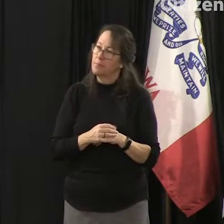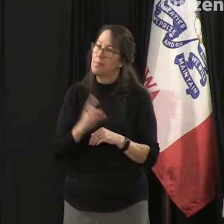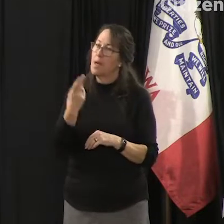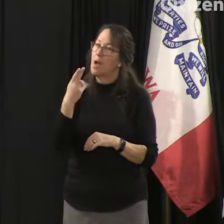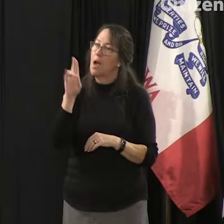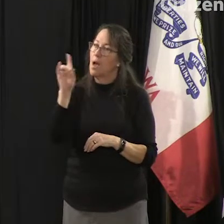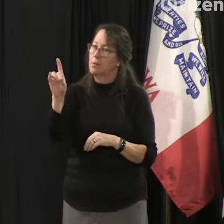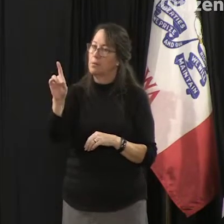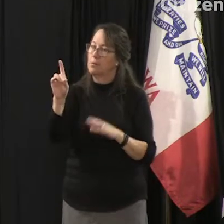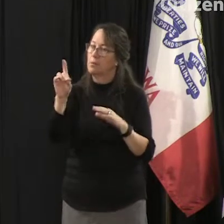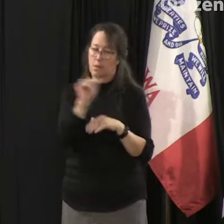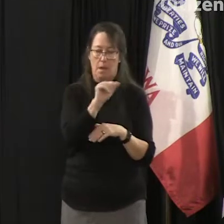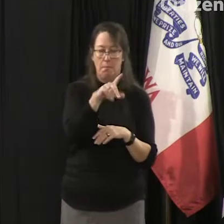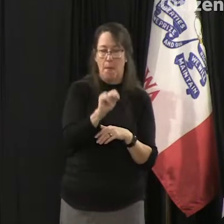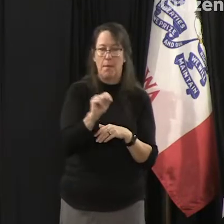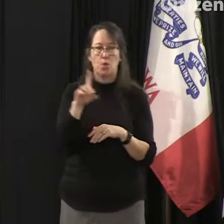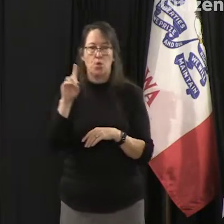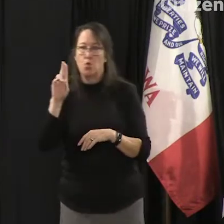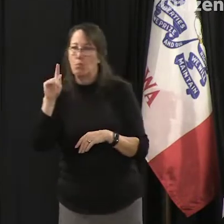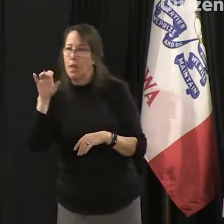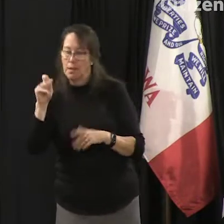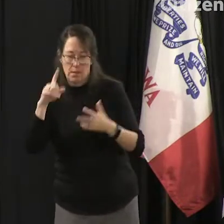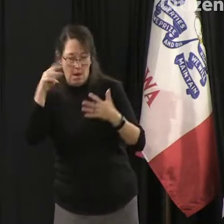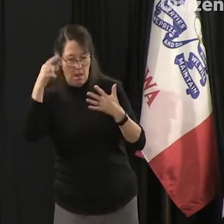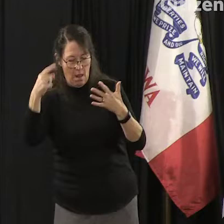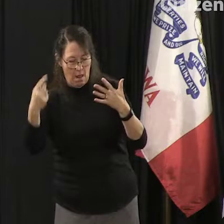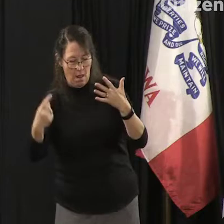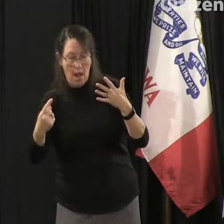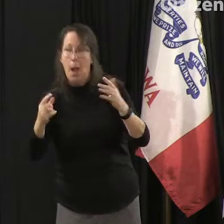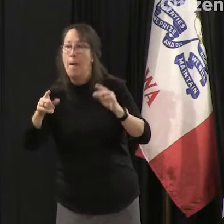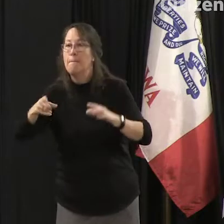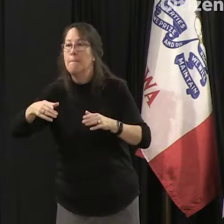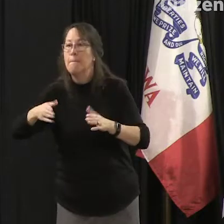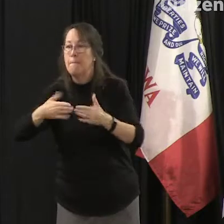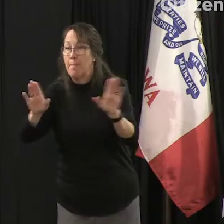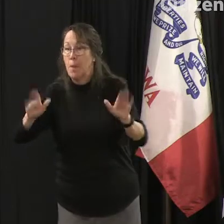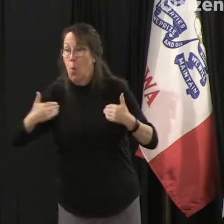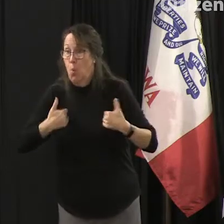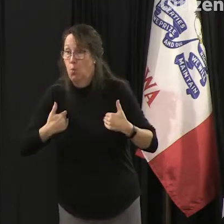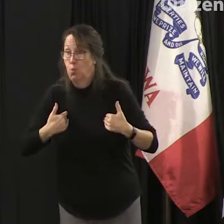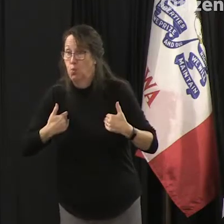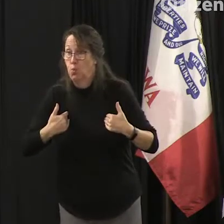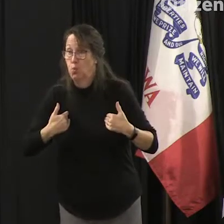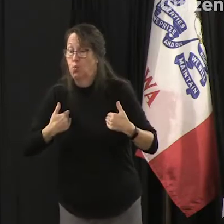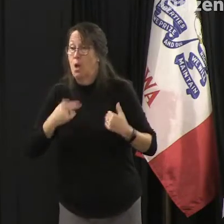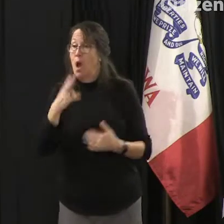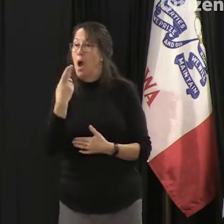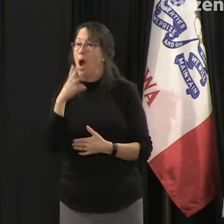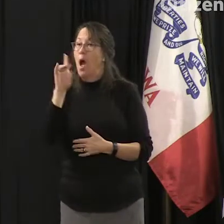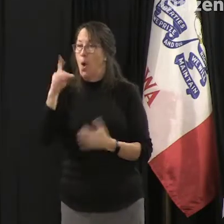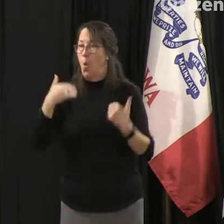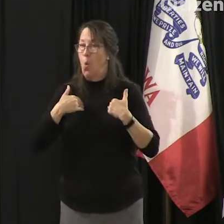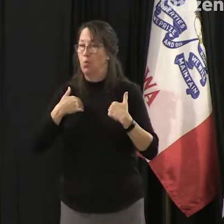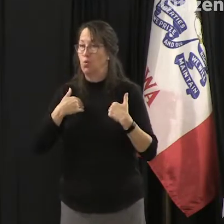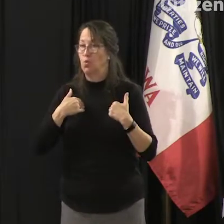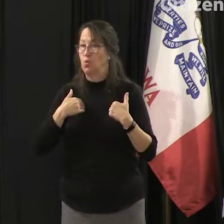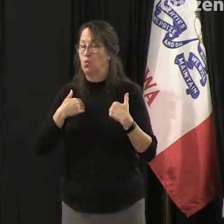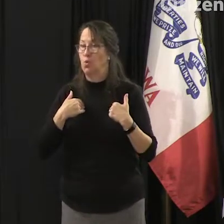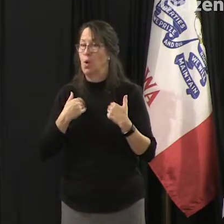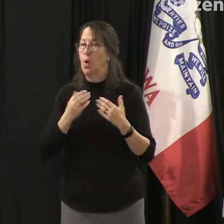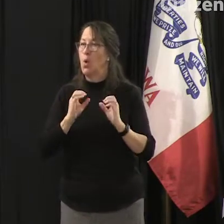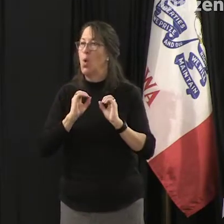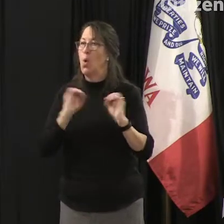HUD housing, apartments, duplexes, townhouses, owned, publicly owned by HUD.